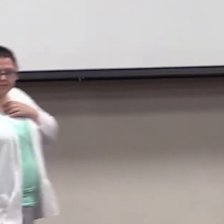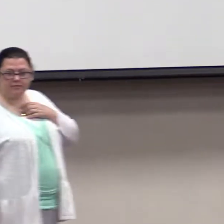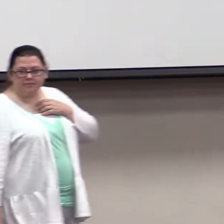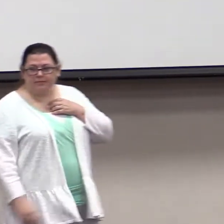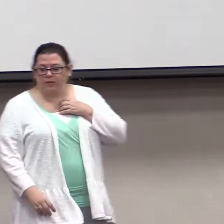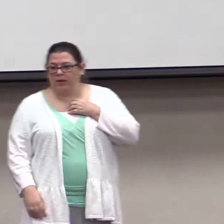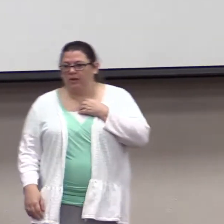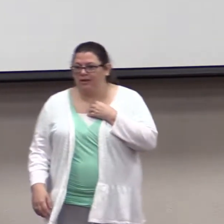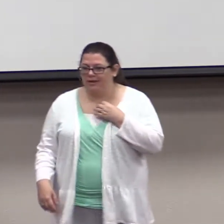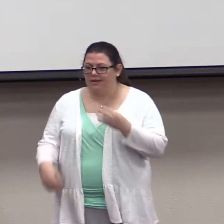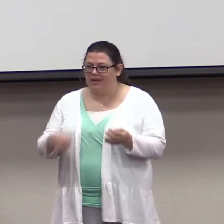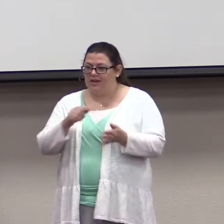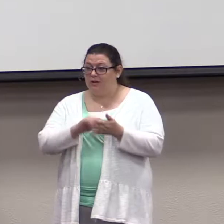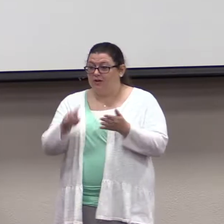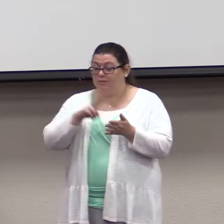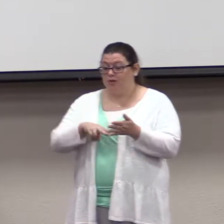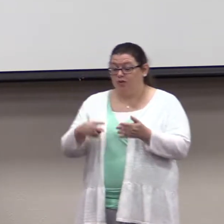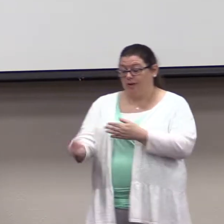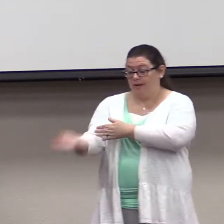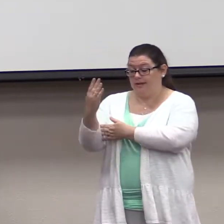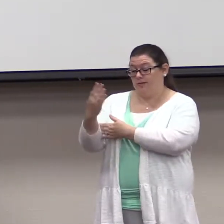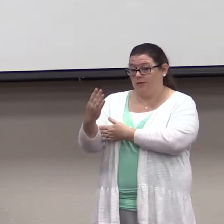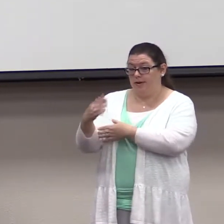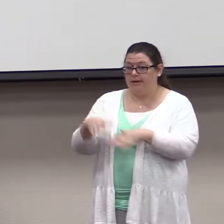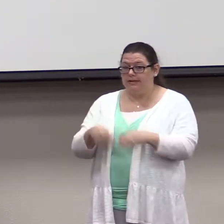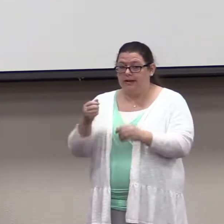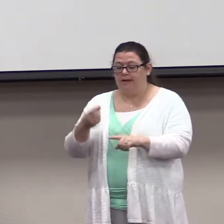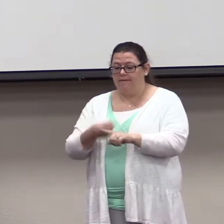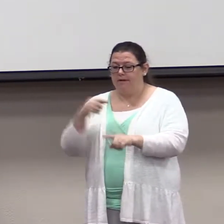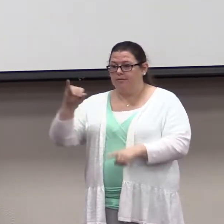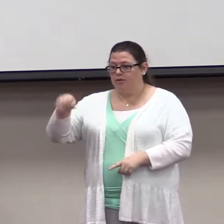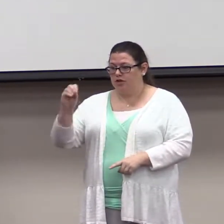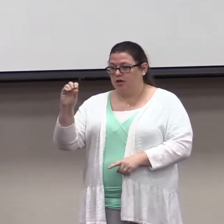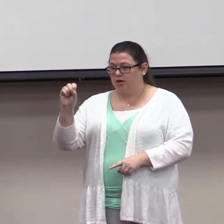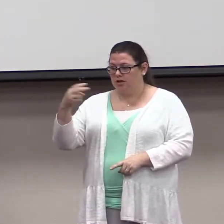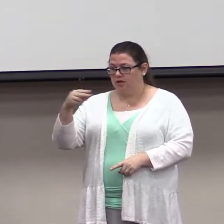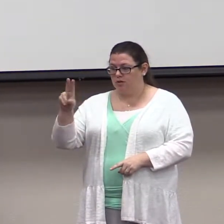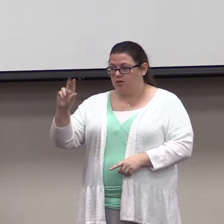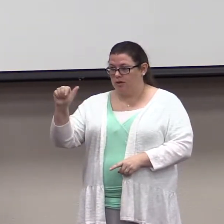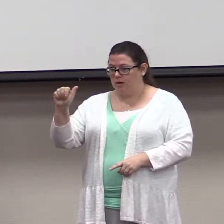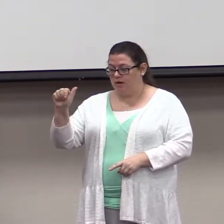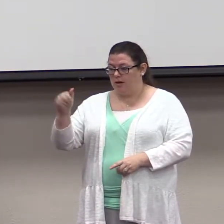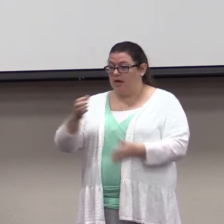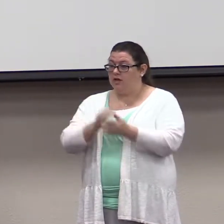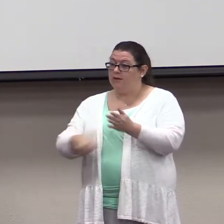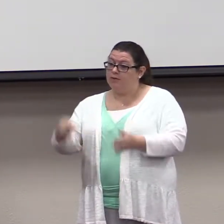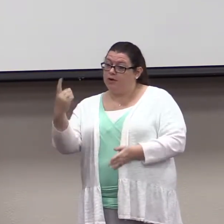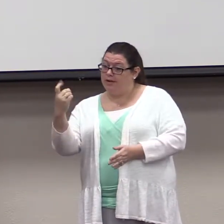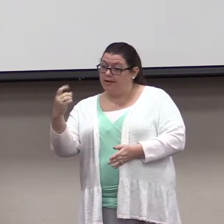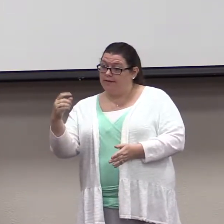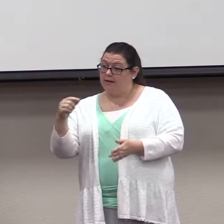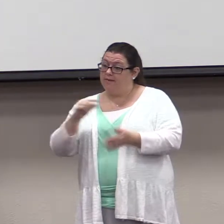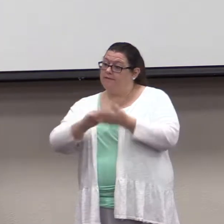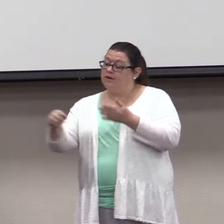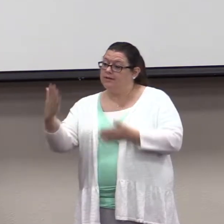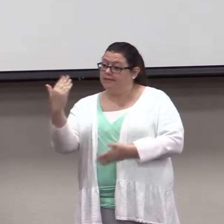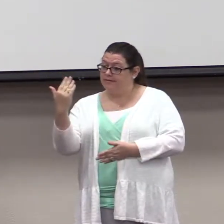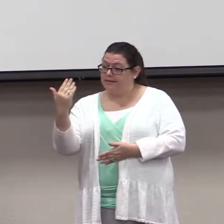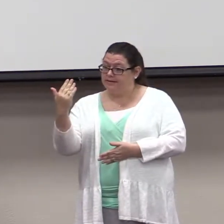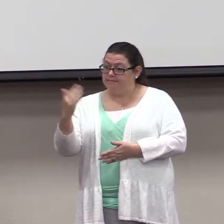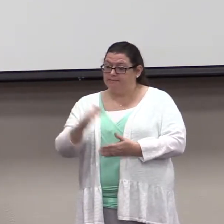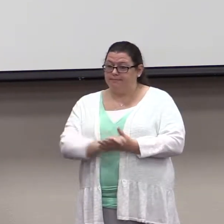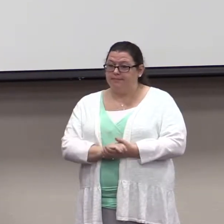The scripture reading this morning will be taken from Joshua chapter 11, verse 15. Joshua